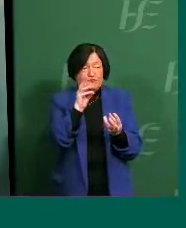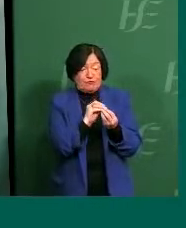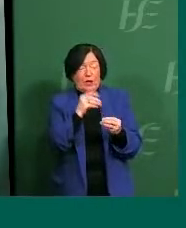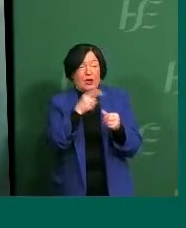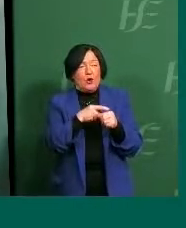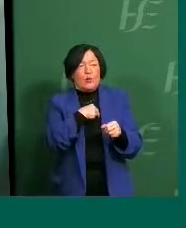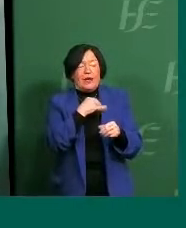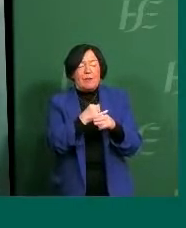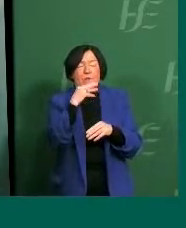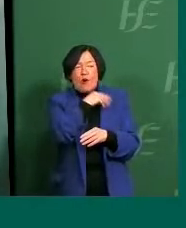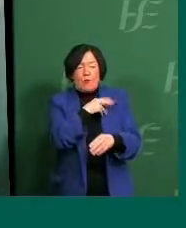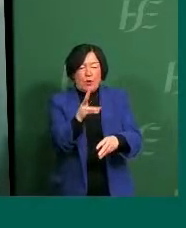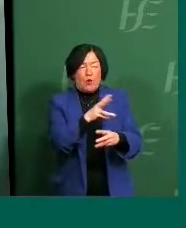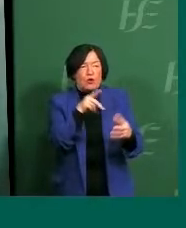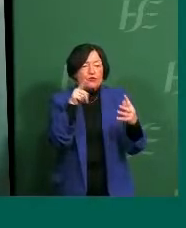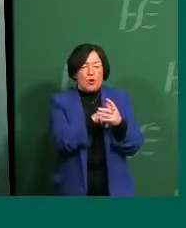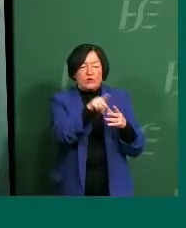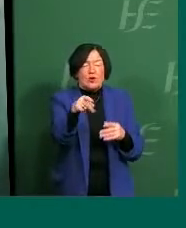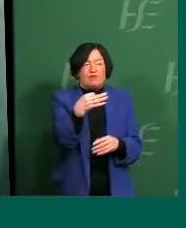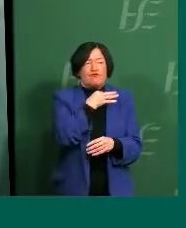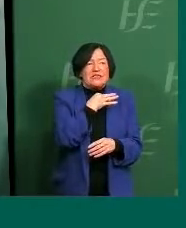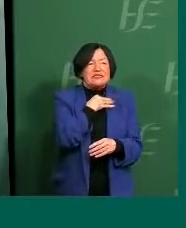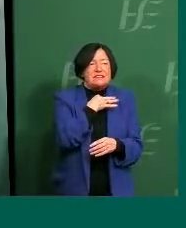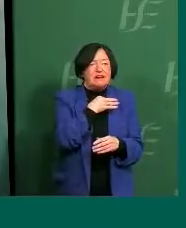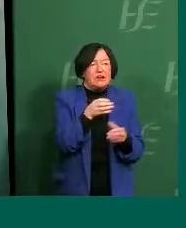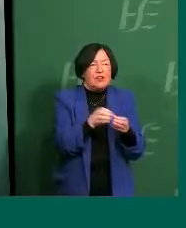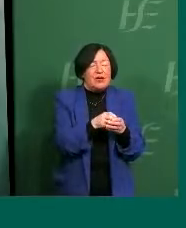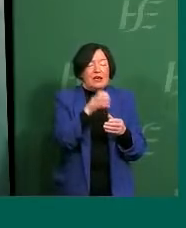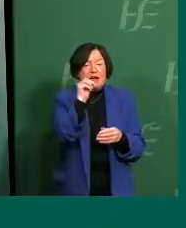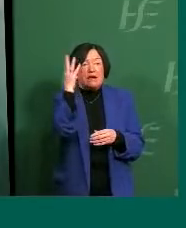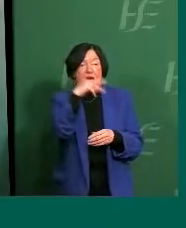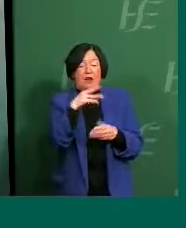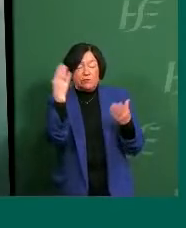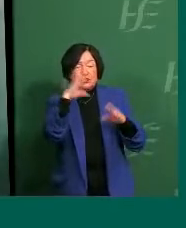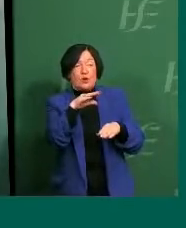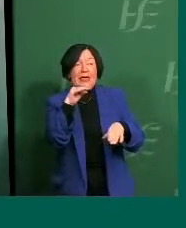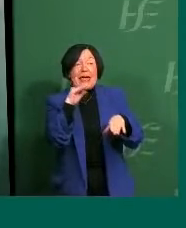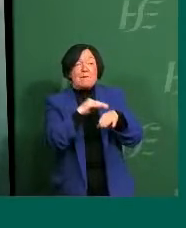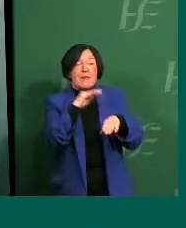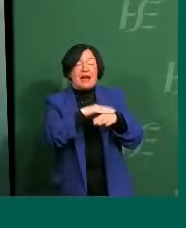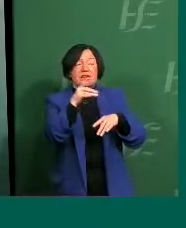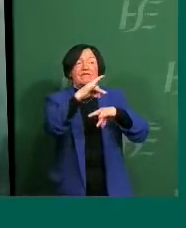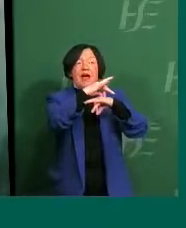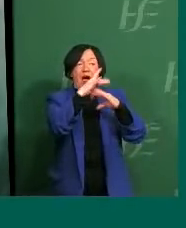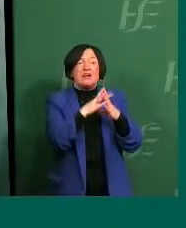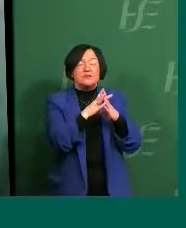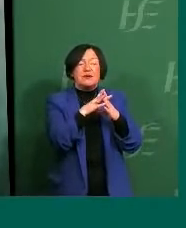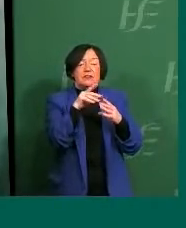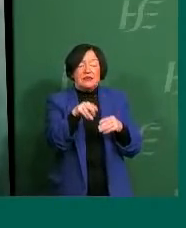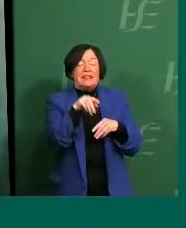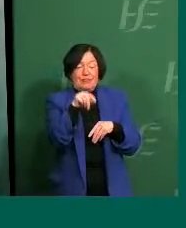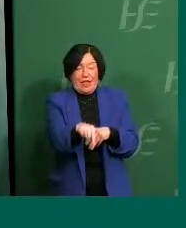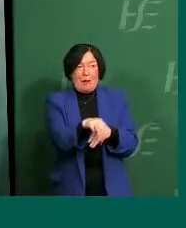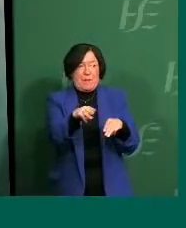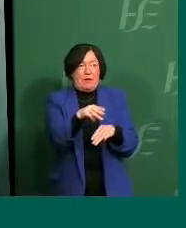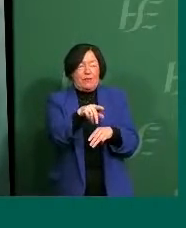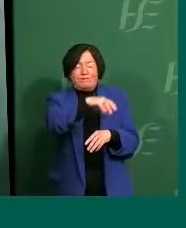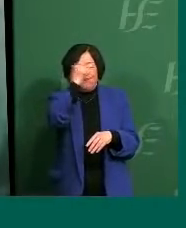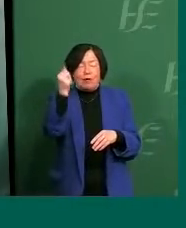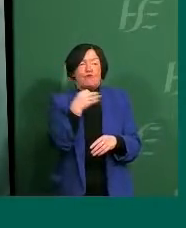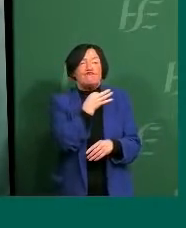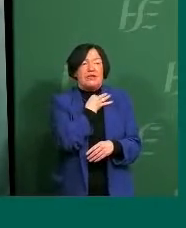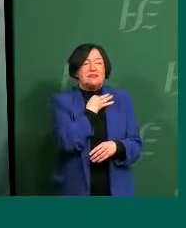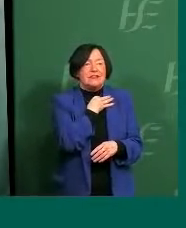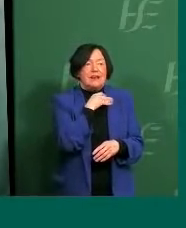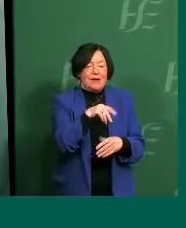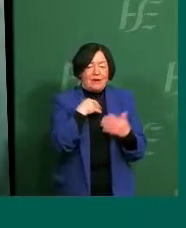we continue to work through those at-risk cohorts. And column slide that showed the impact on the hospitals of those people. They are the people who are at greatest risk, and